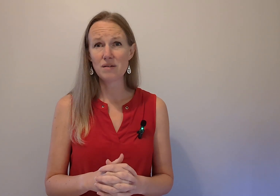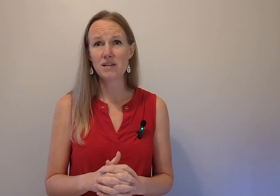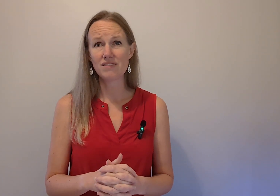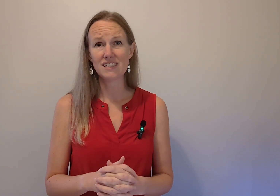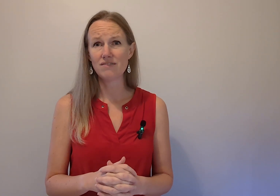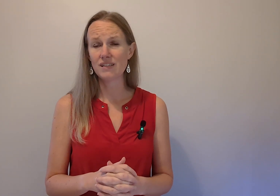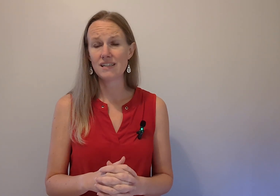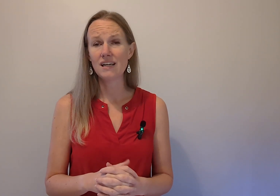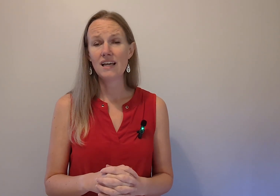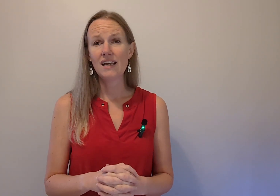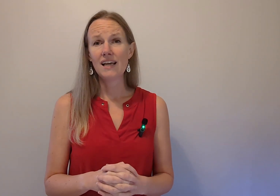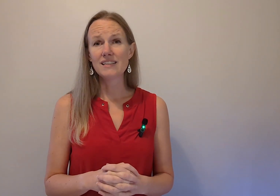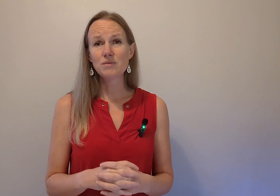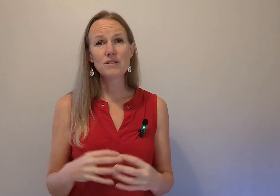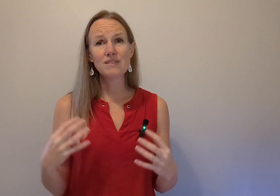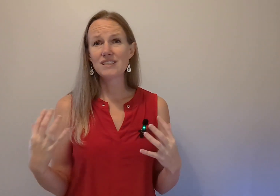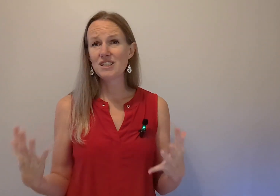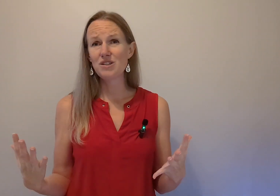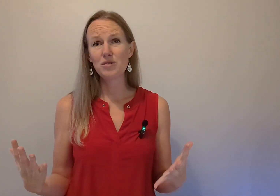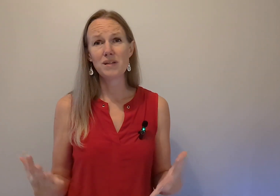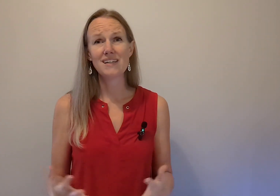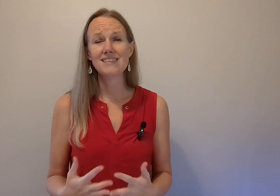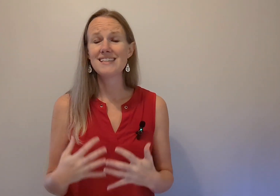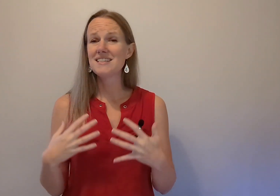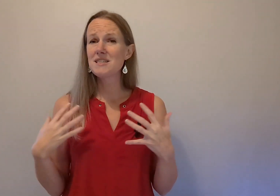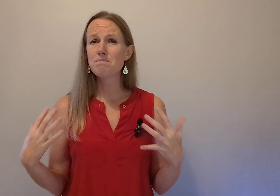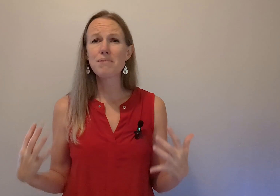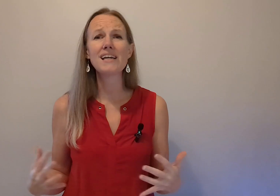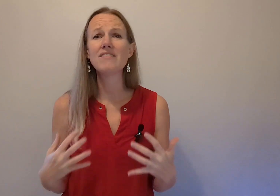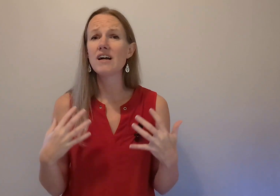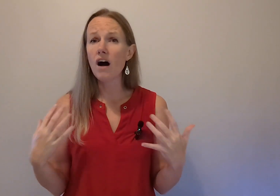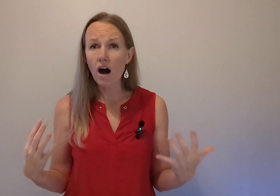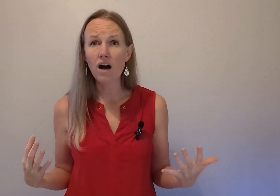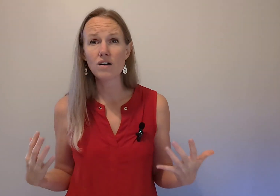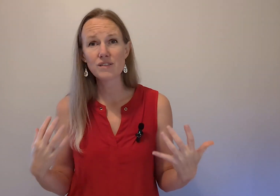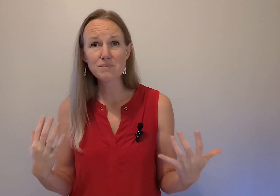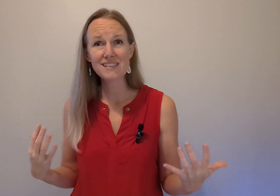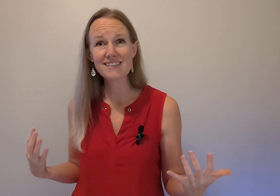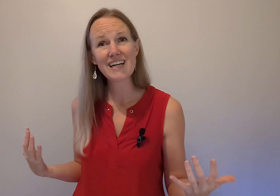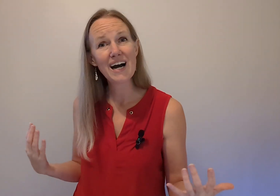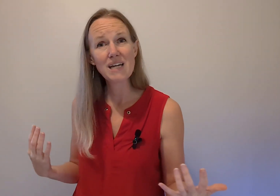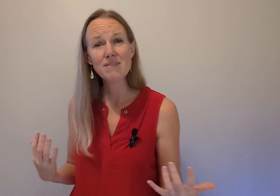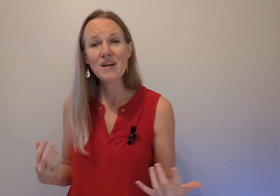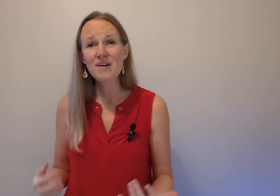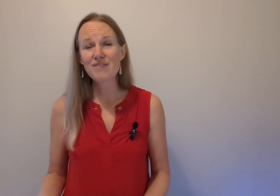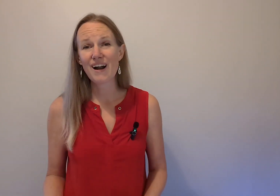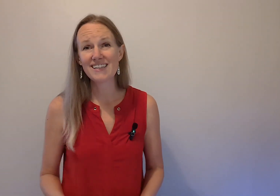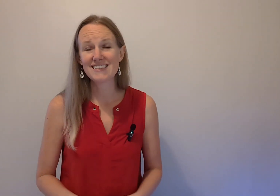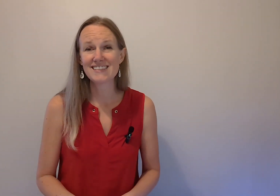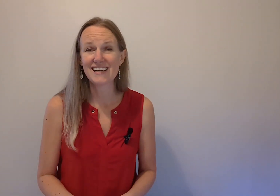bit of a tough one. And this one goes out to you because in spite of it all, Christmas is a time for us to kind